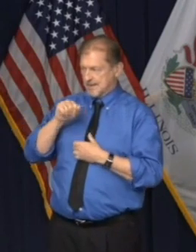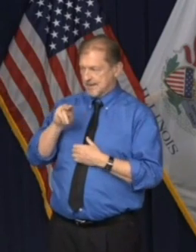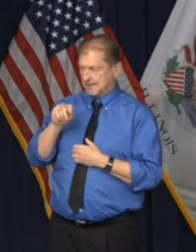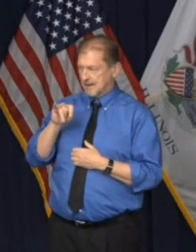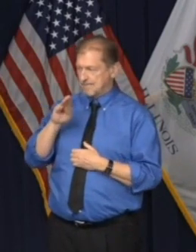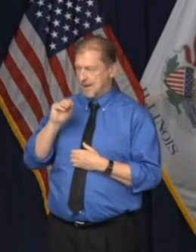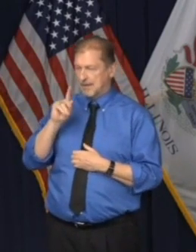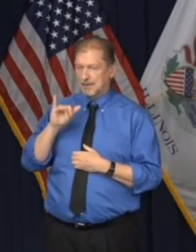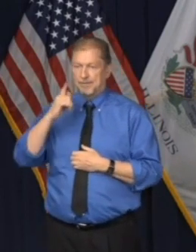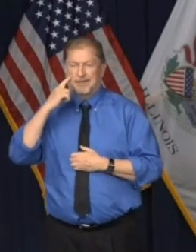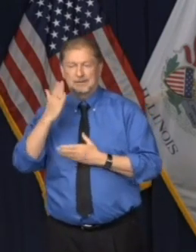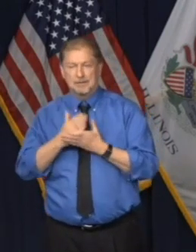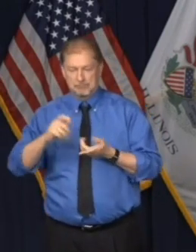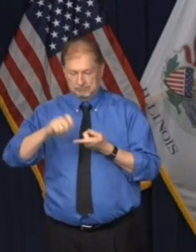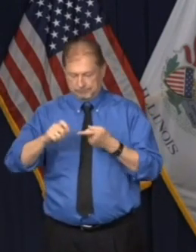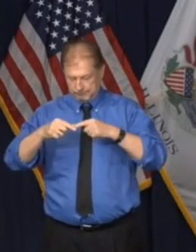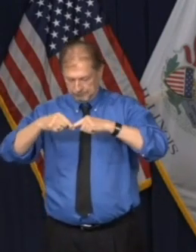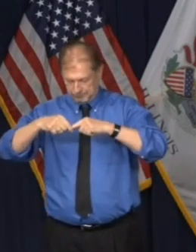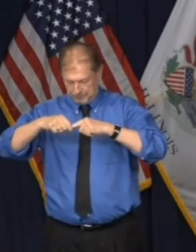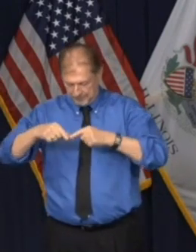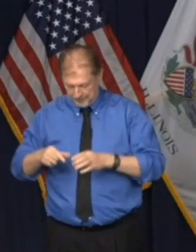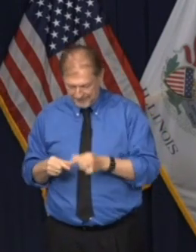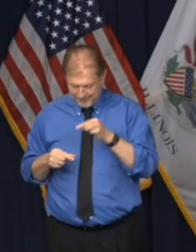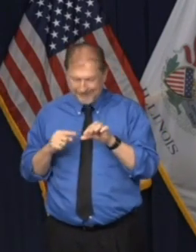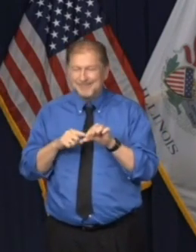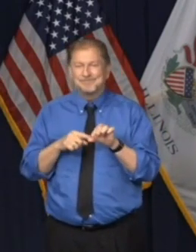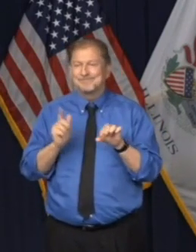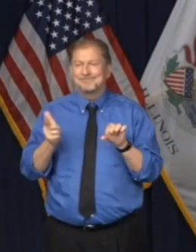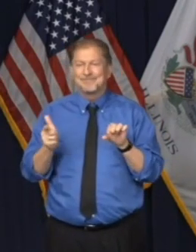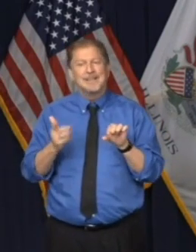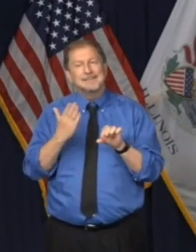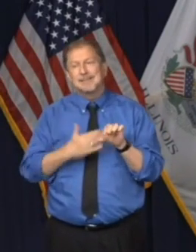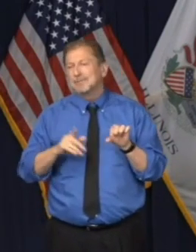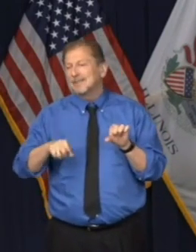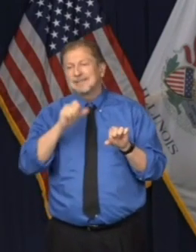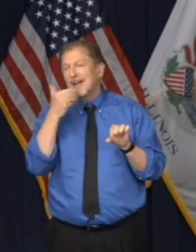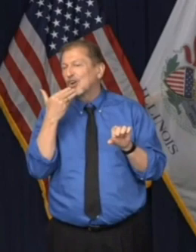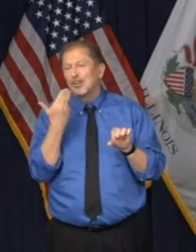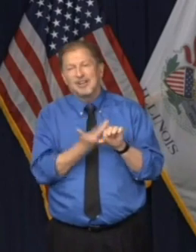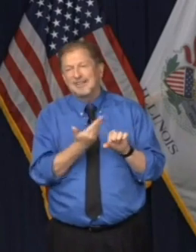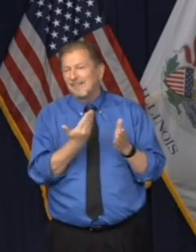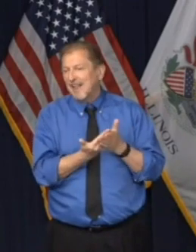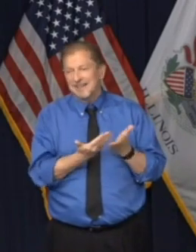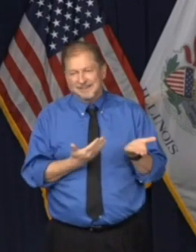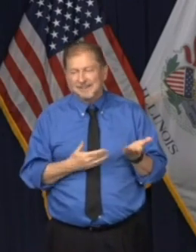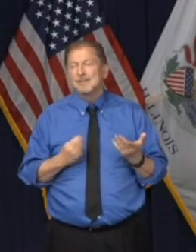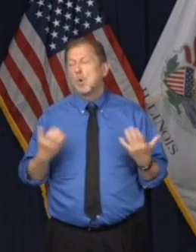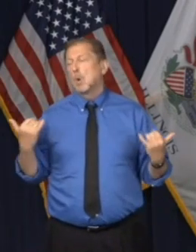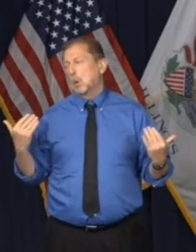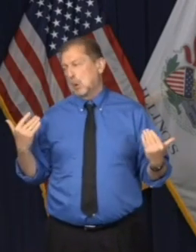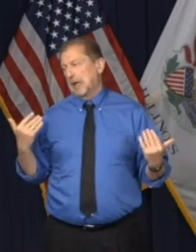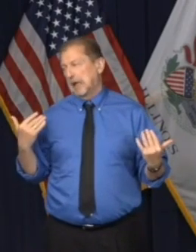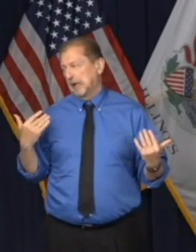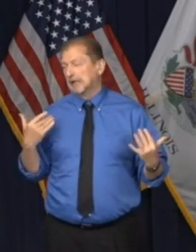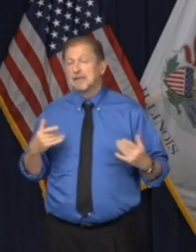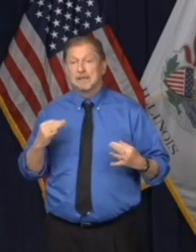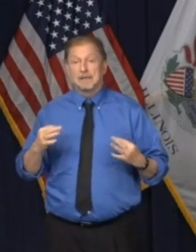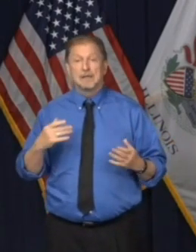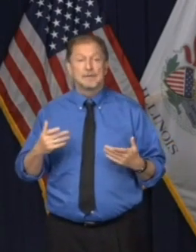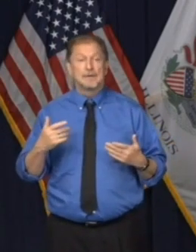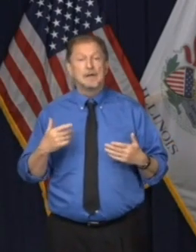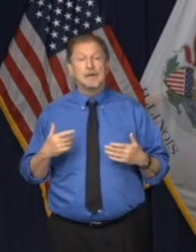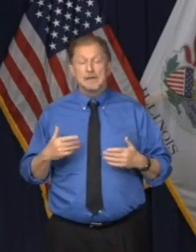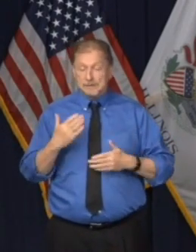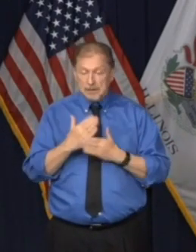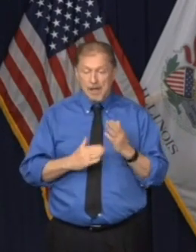accurate. And second of all, it's not widely available. So I would say you should wait to be tested. If you know someplace